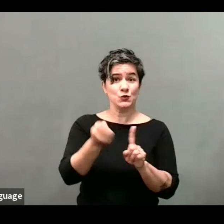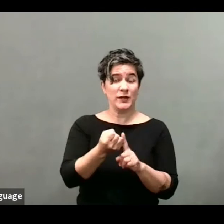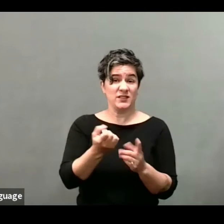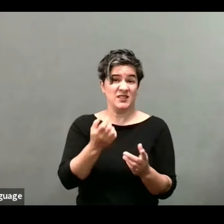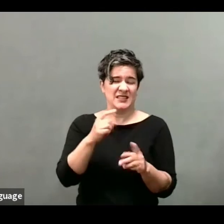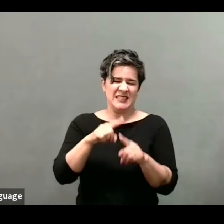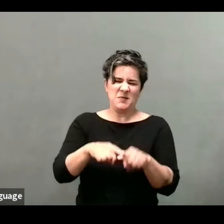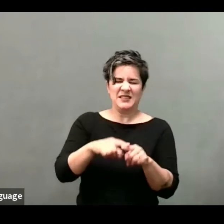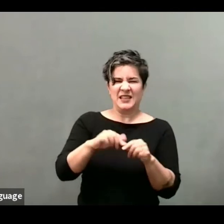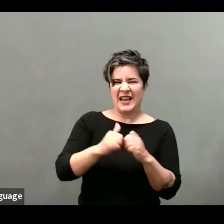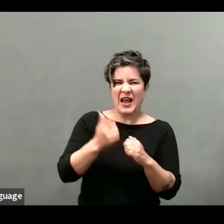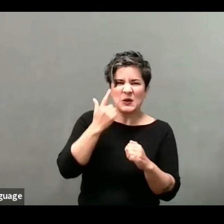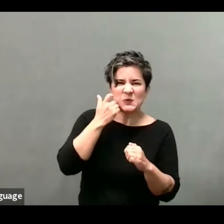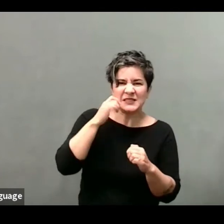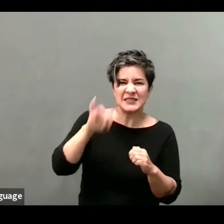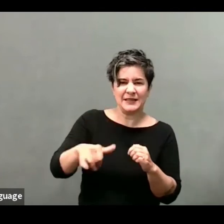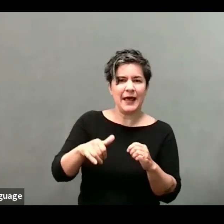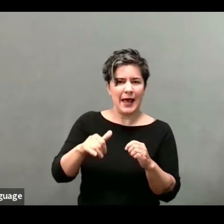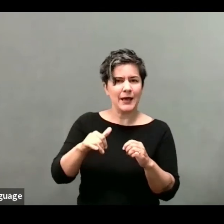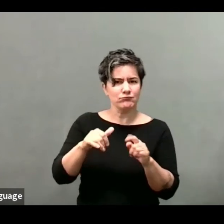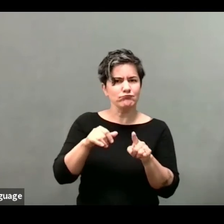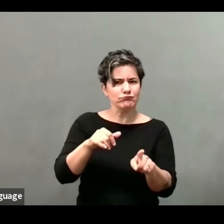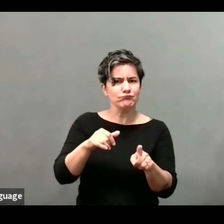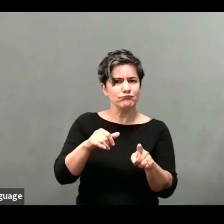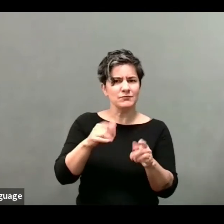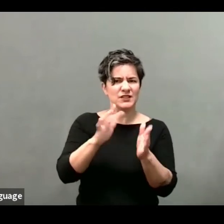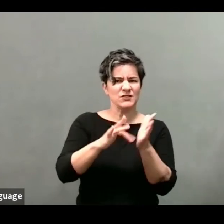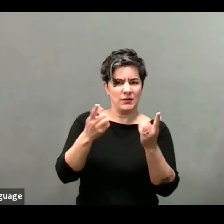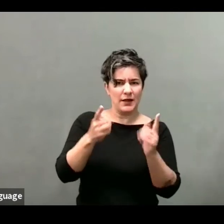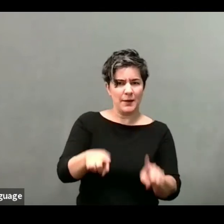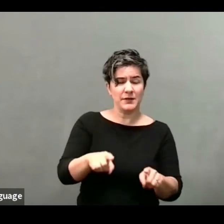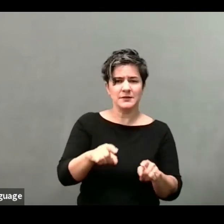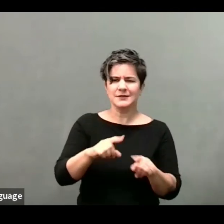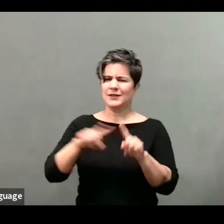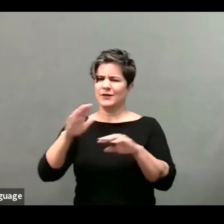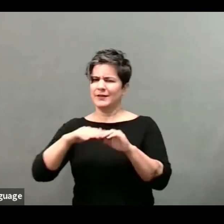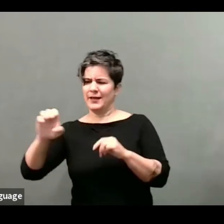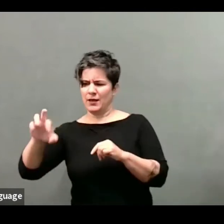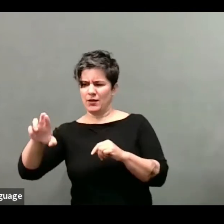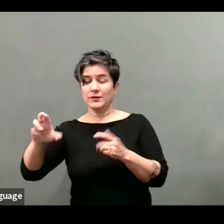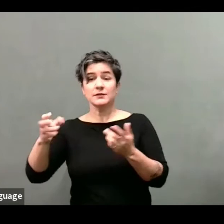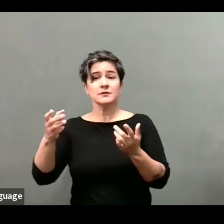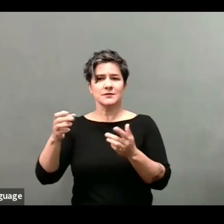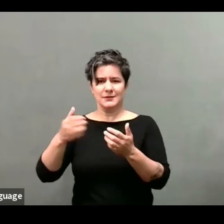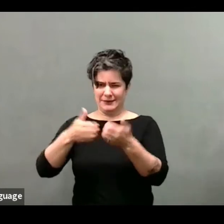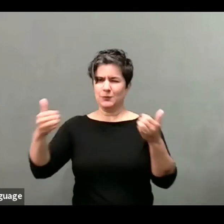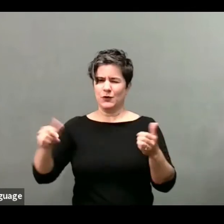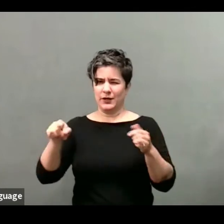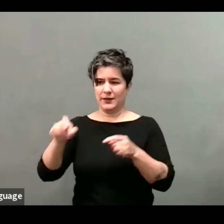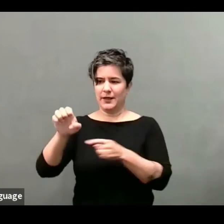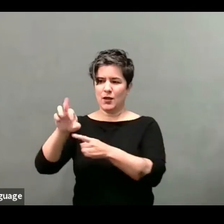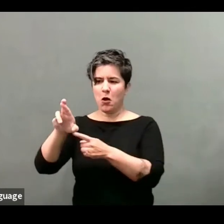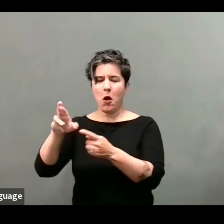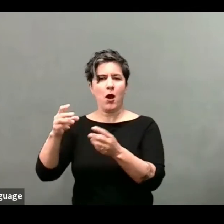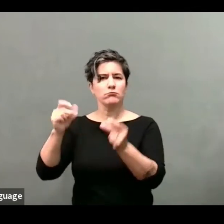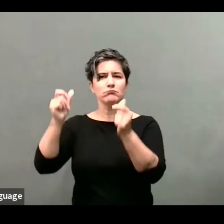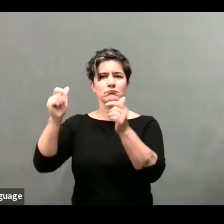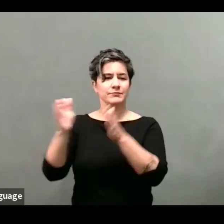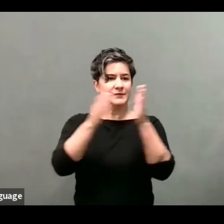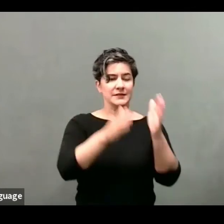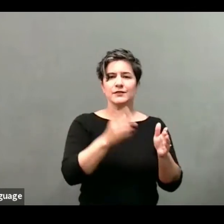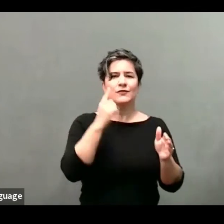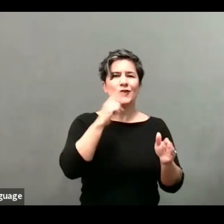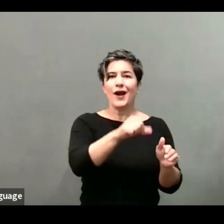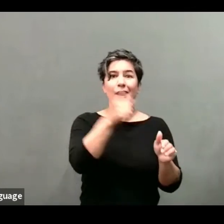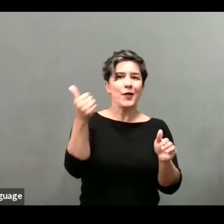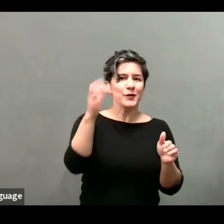So that looks a little different than the emergency department because that patient is staying in the healthcare facility for a longer period of time,